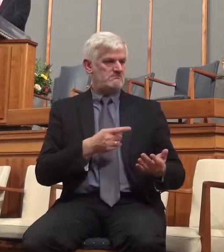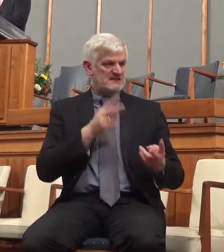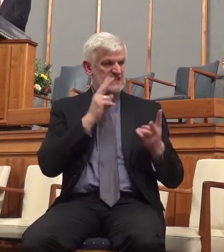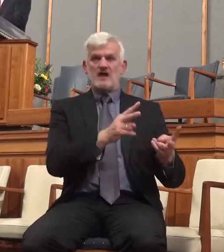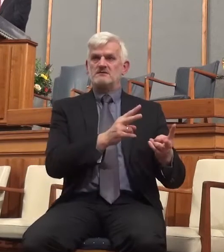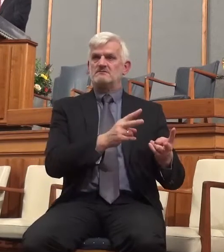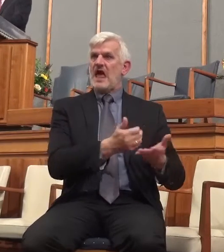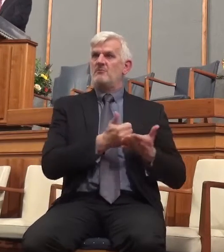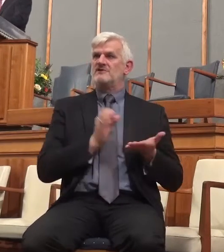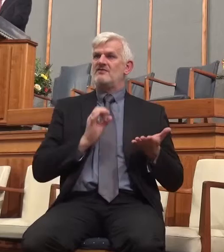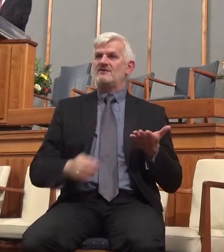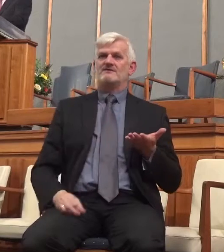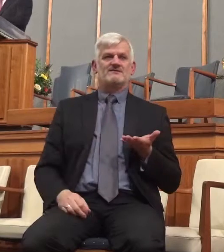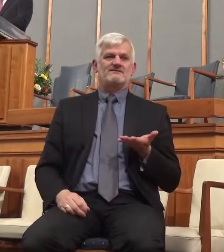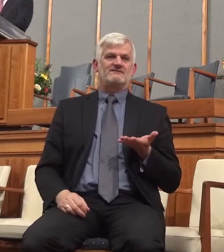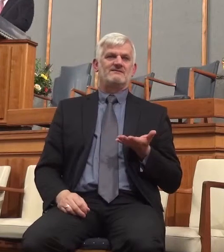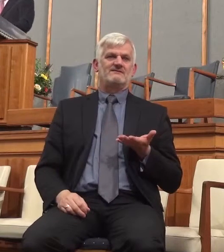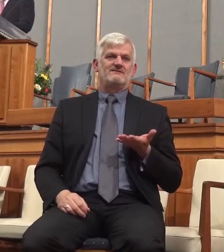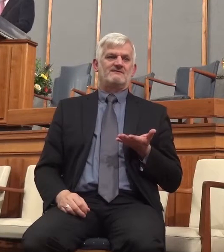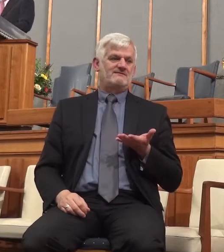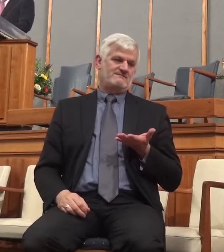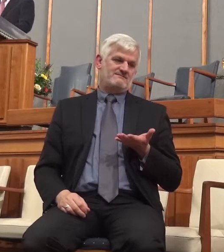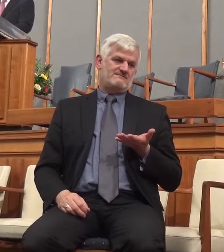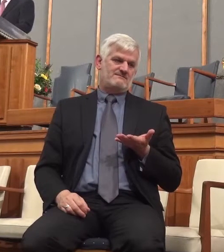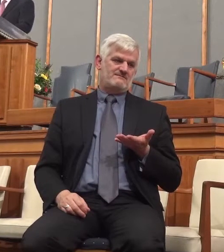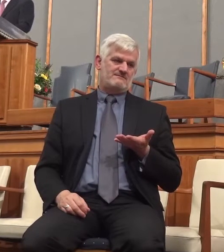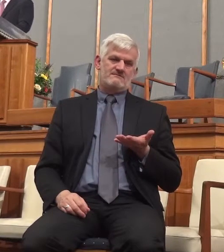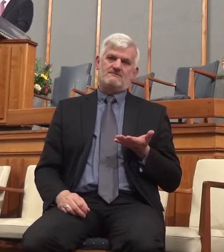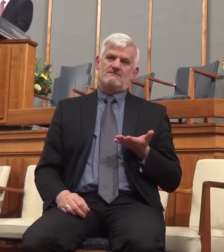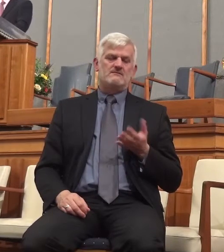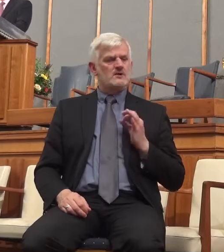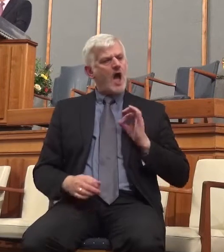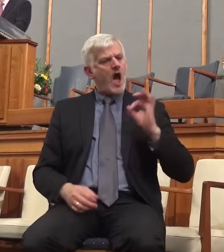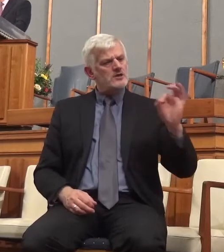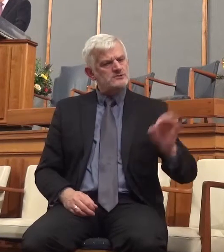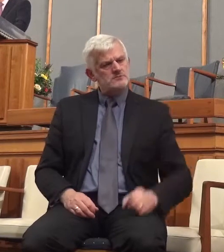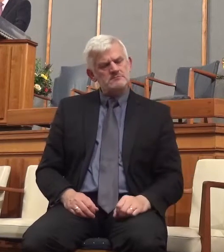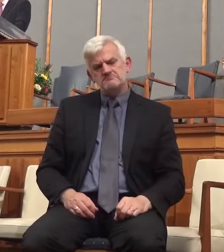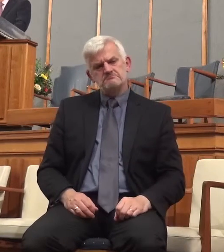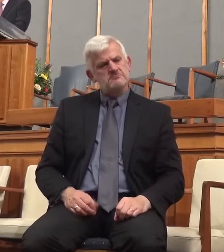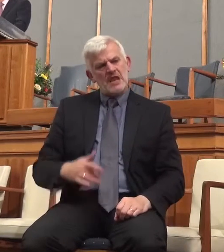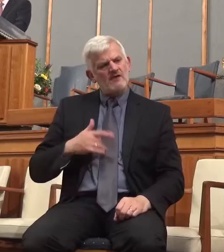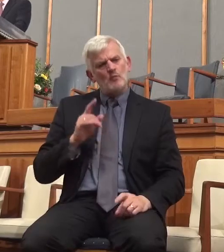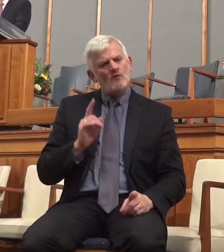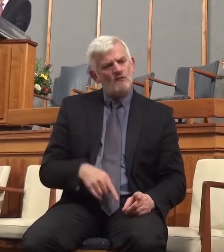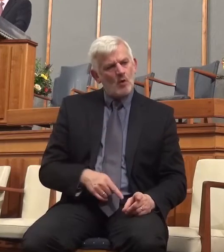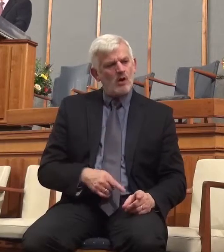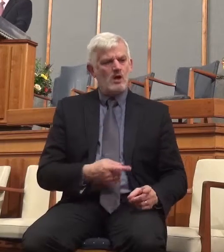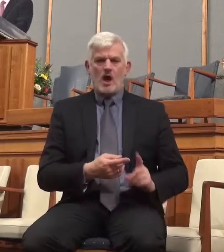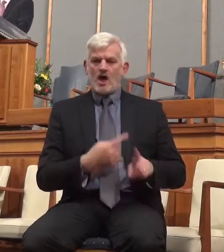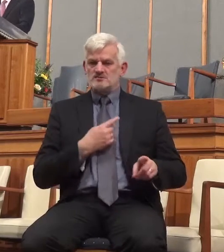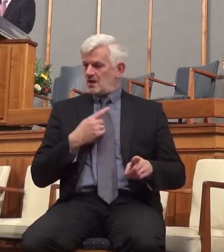about. You can never know whether there is any purpose in life. You can never know anything about God or